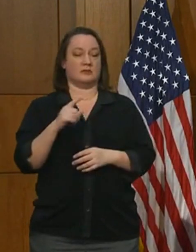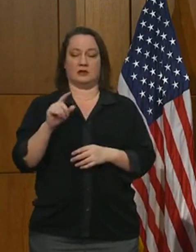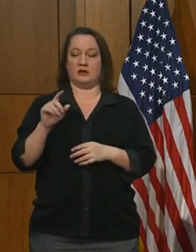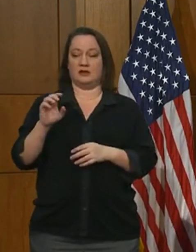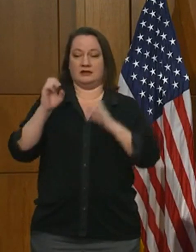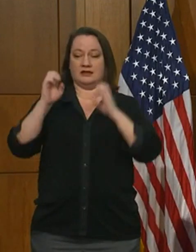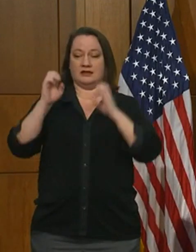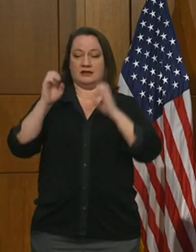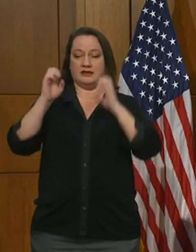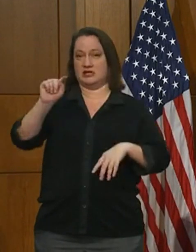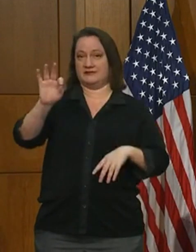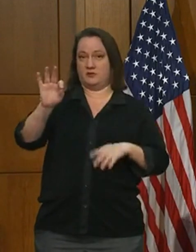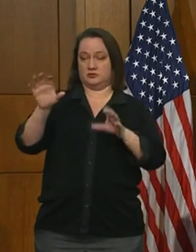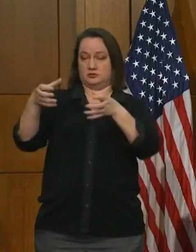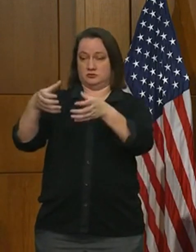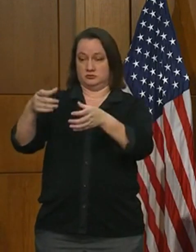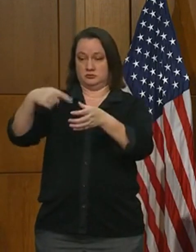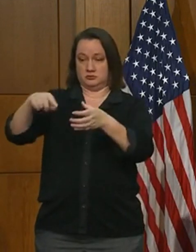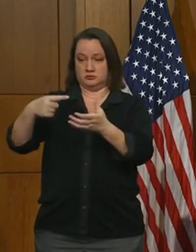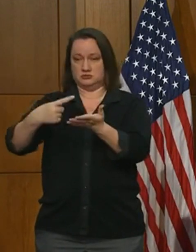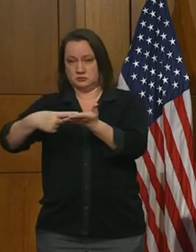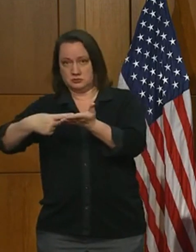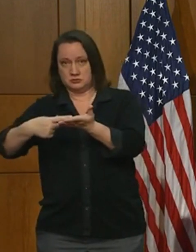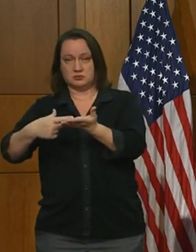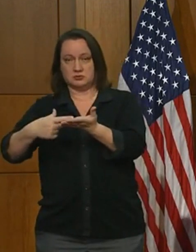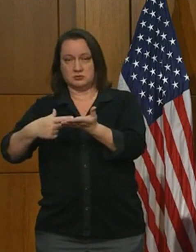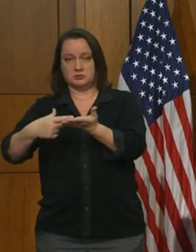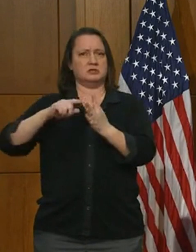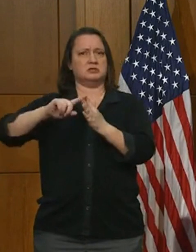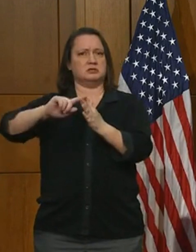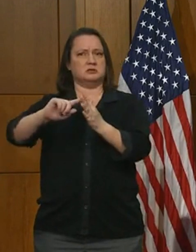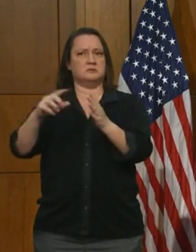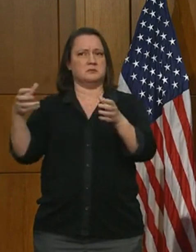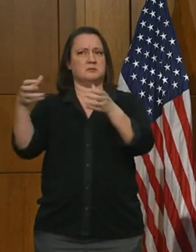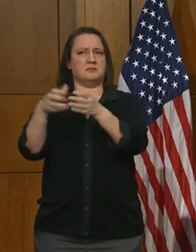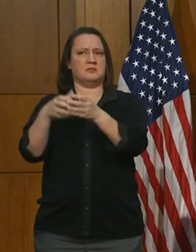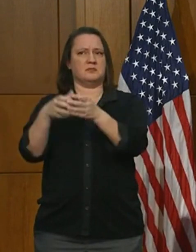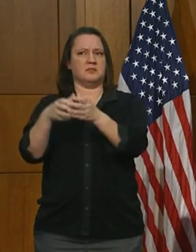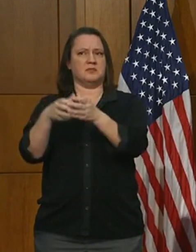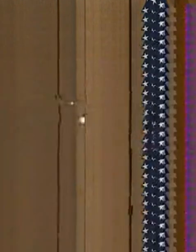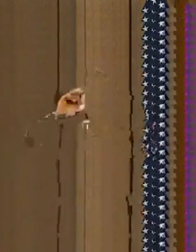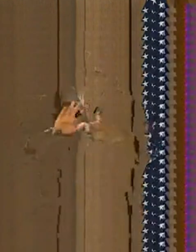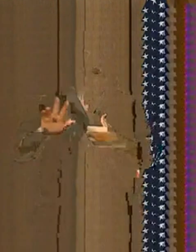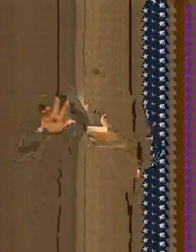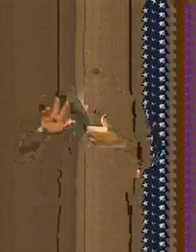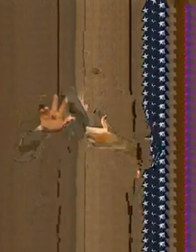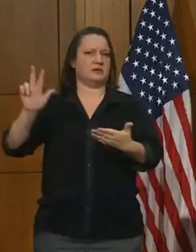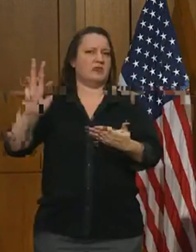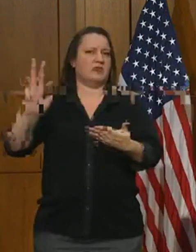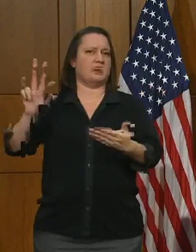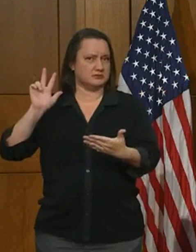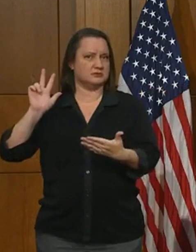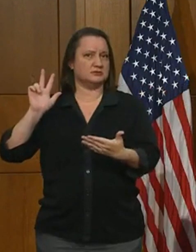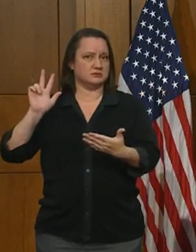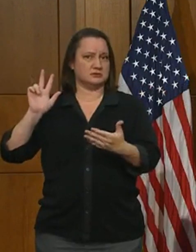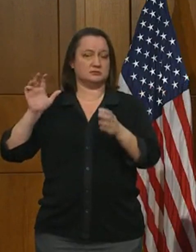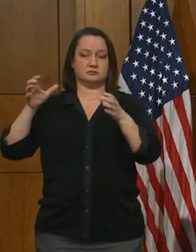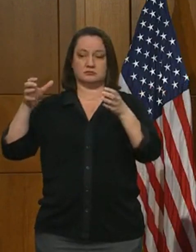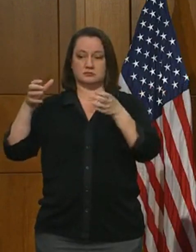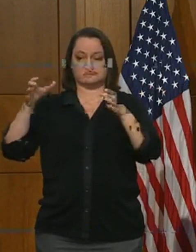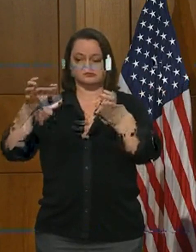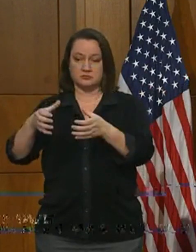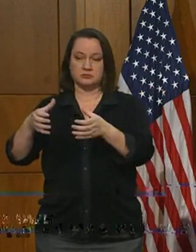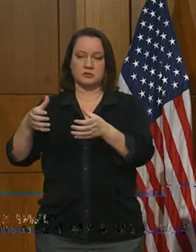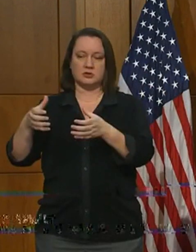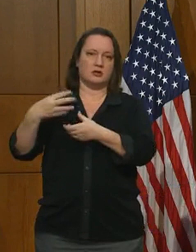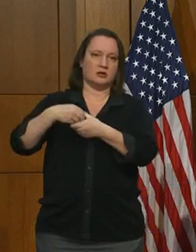specifically focused on and looking at? They started to meet about 3 weeks ago, and it's a nexus to bring all the early childhood